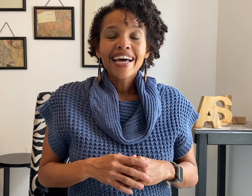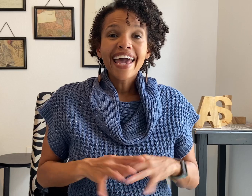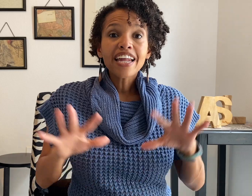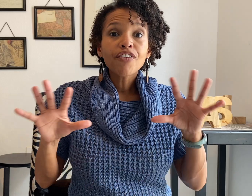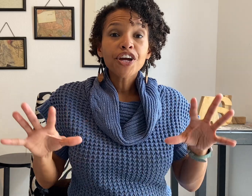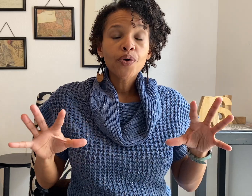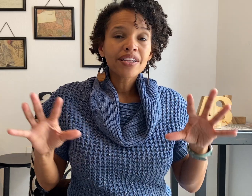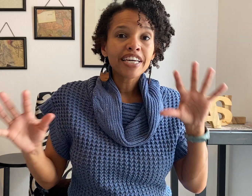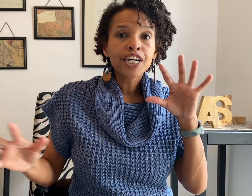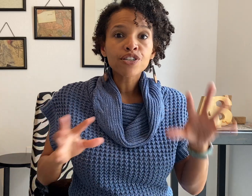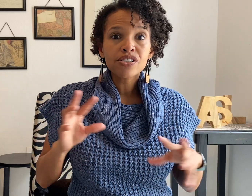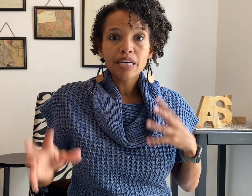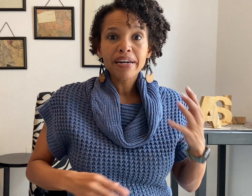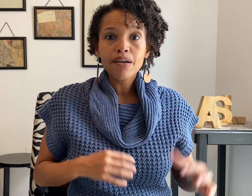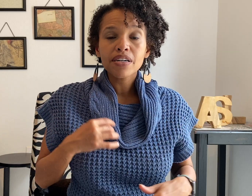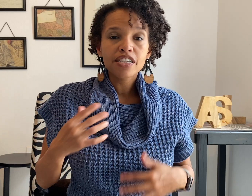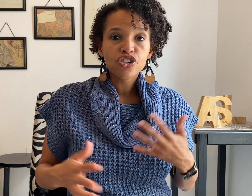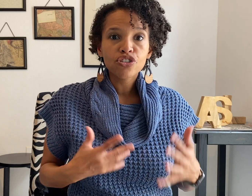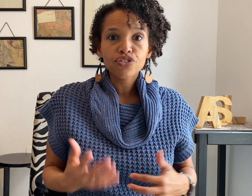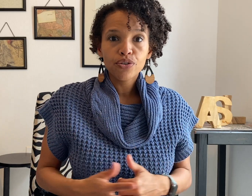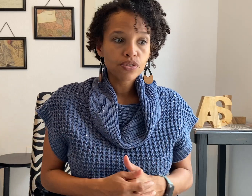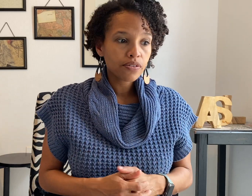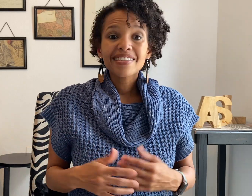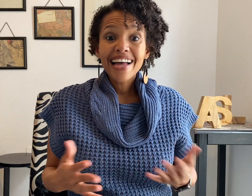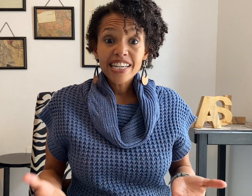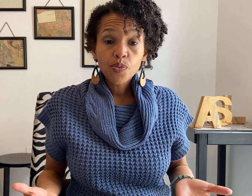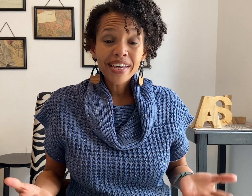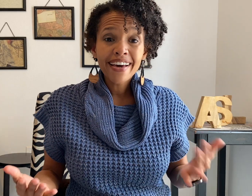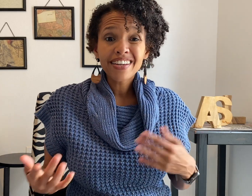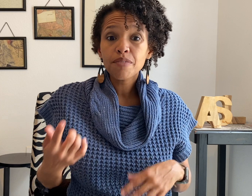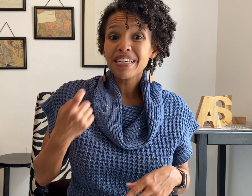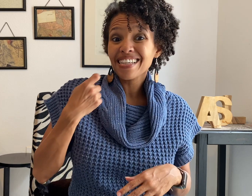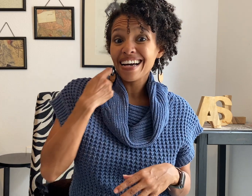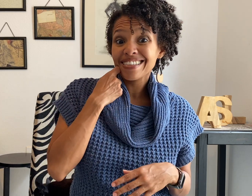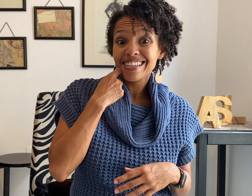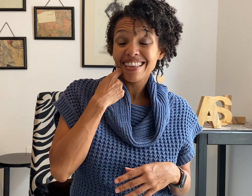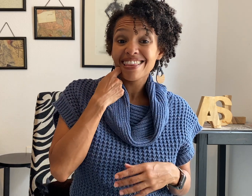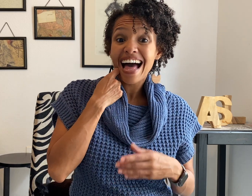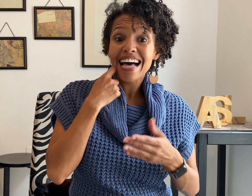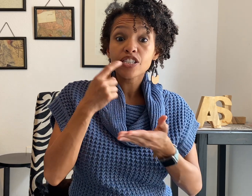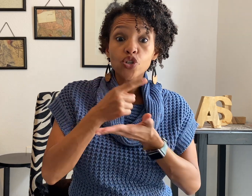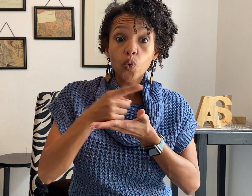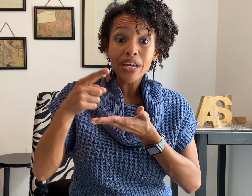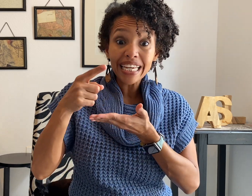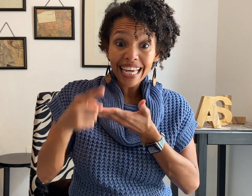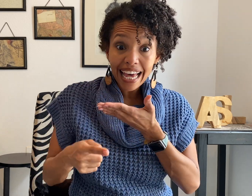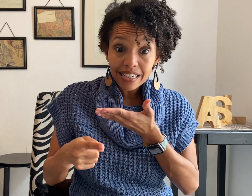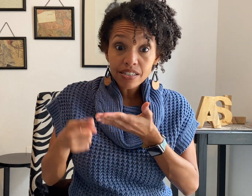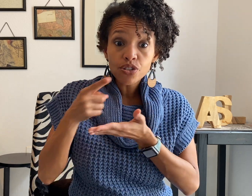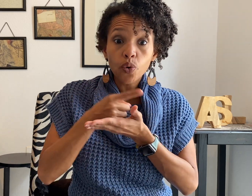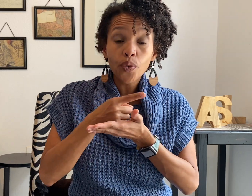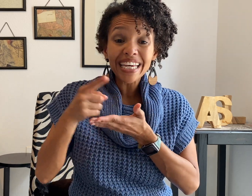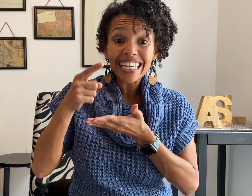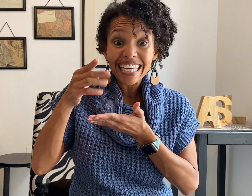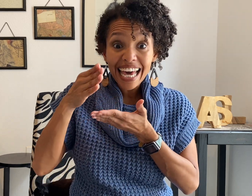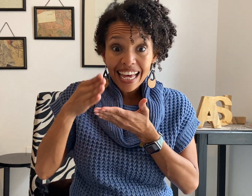And very quickly, here are just some additional notes. Last weekend can be signed last weekend,